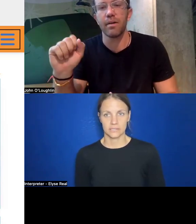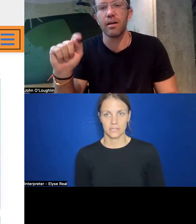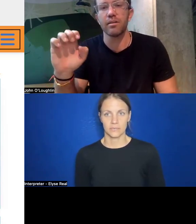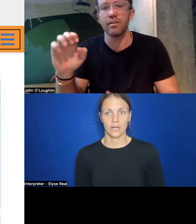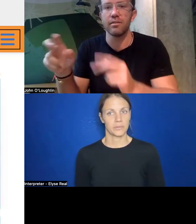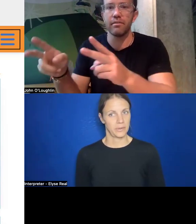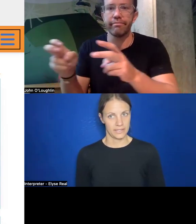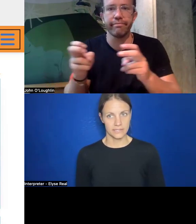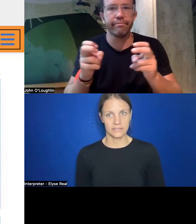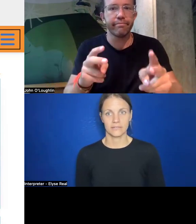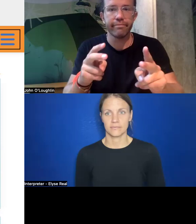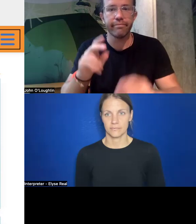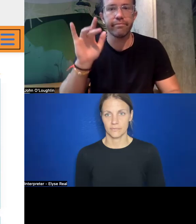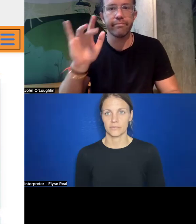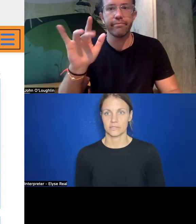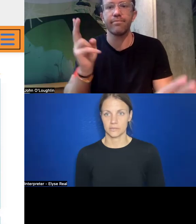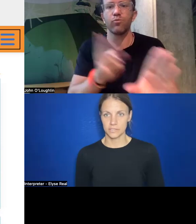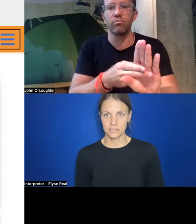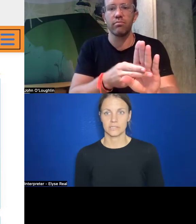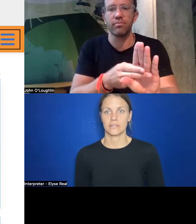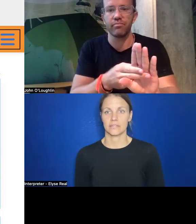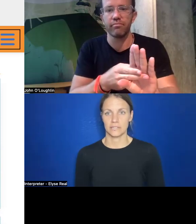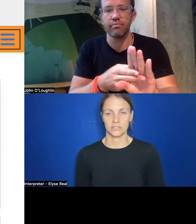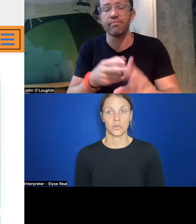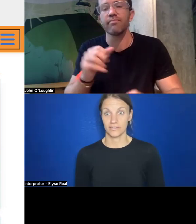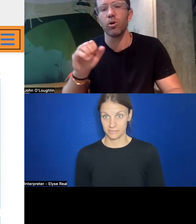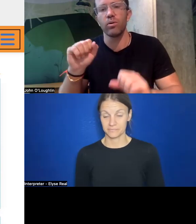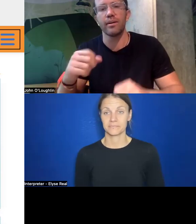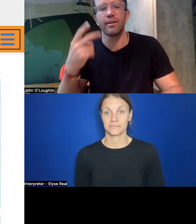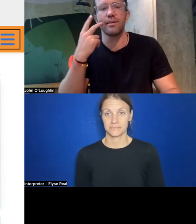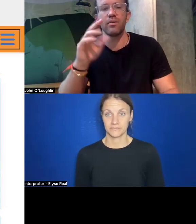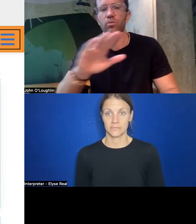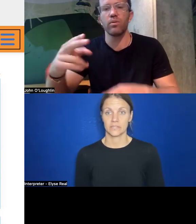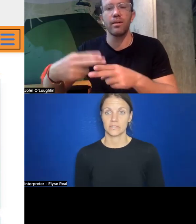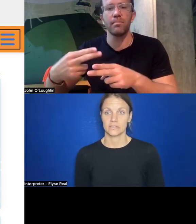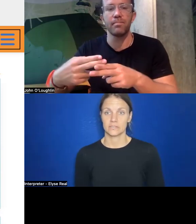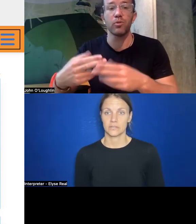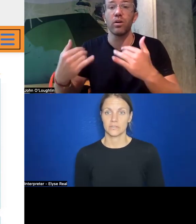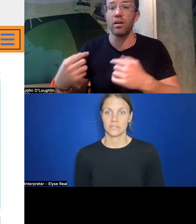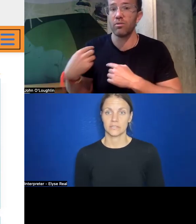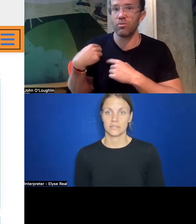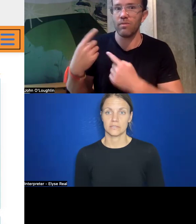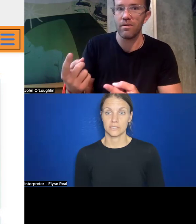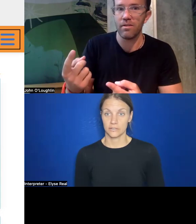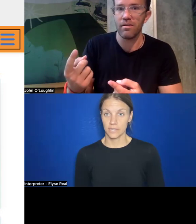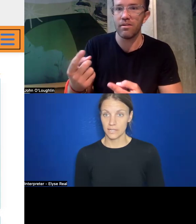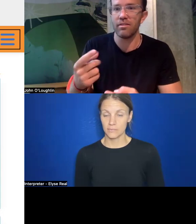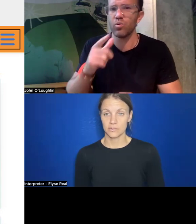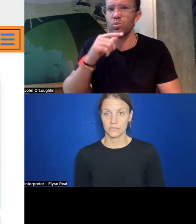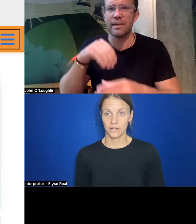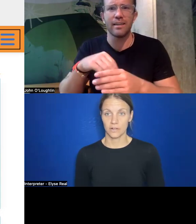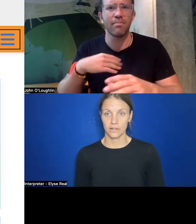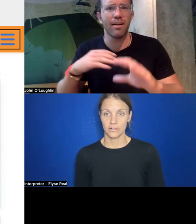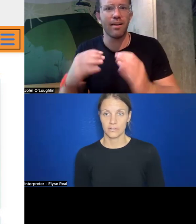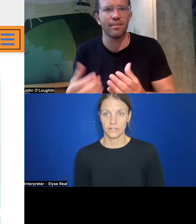suggest copy paste from the syllabus and then join. So you can see your name